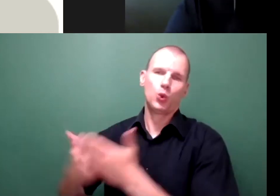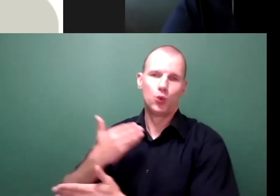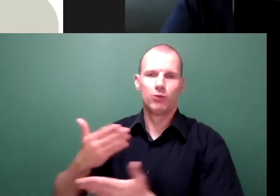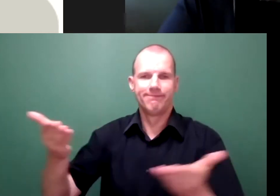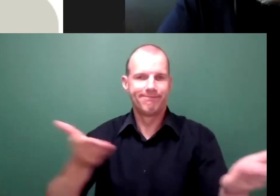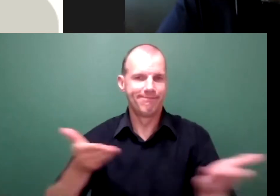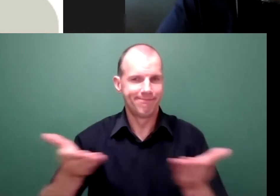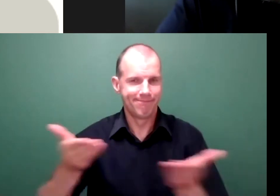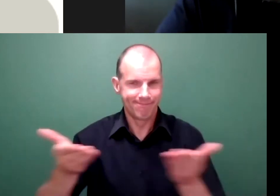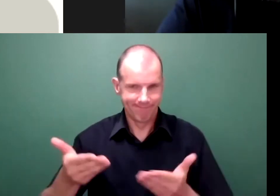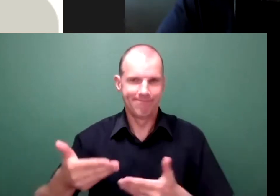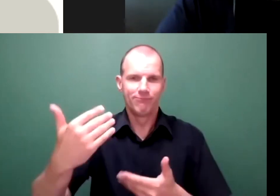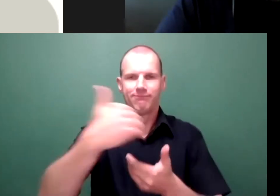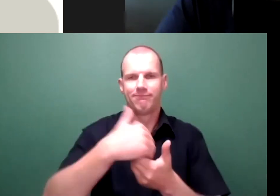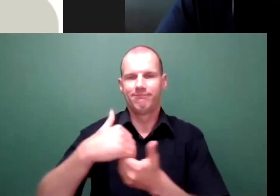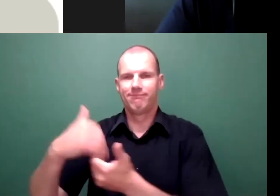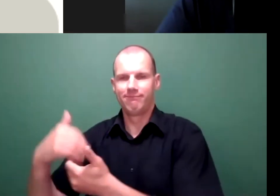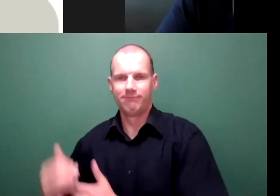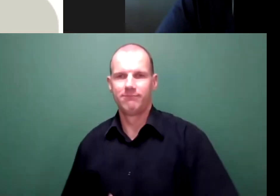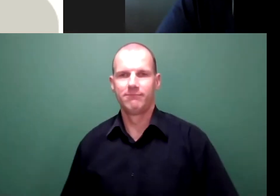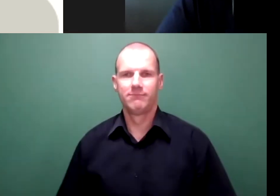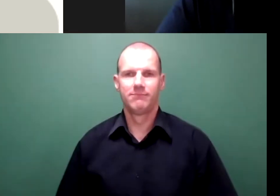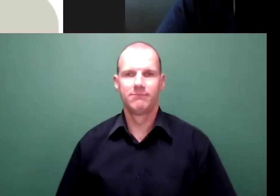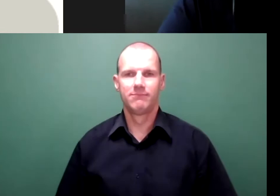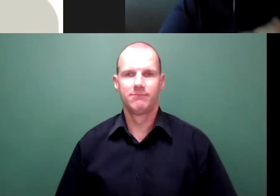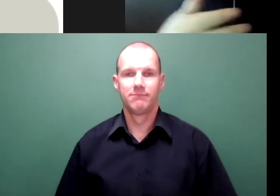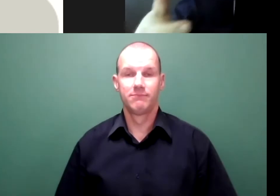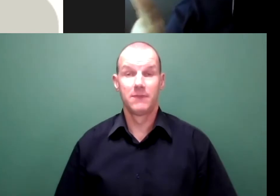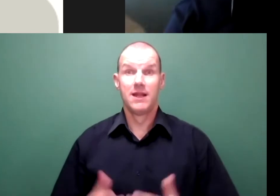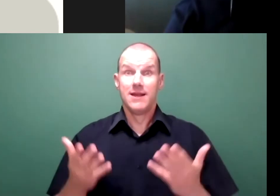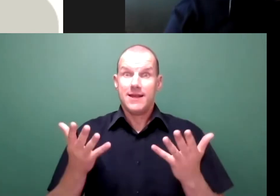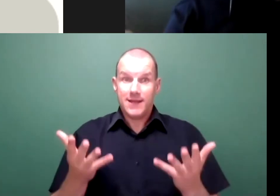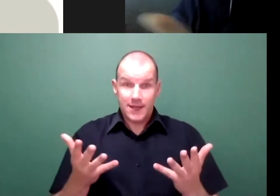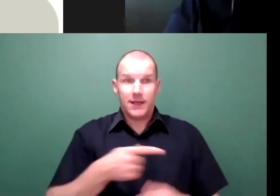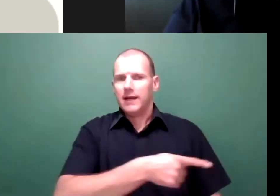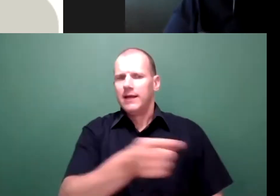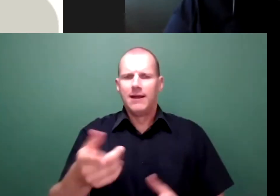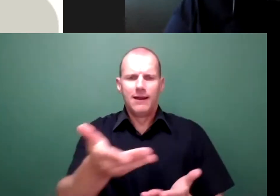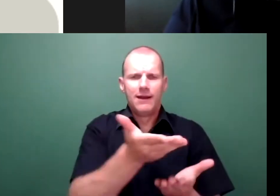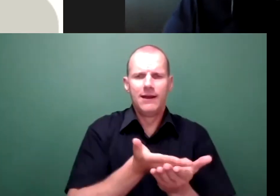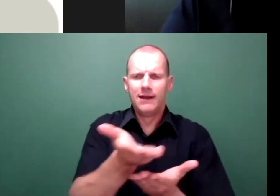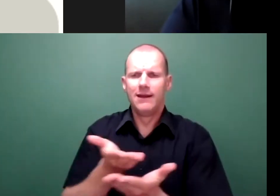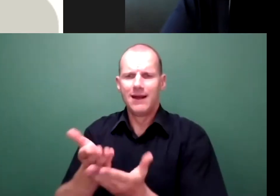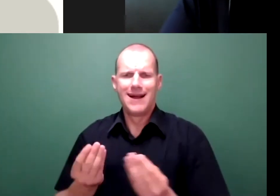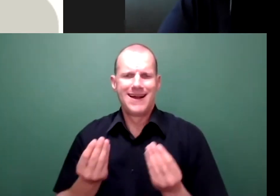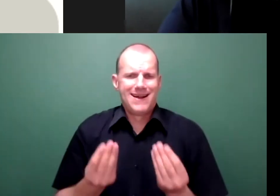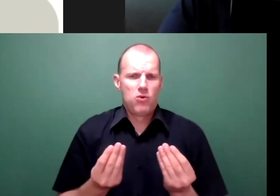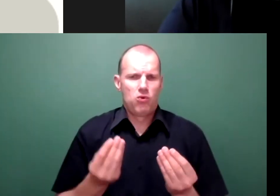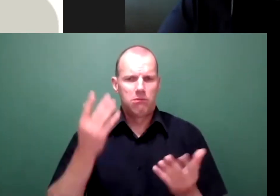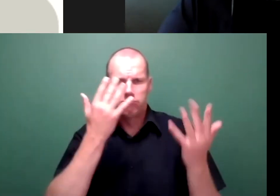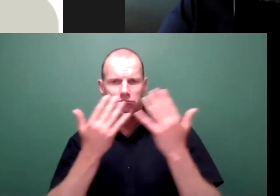started then with this process, then to get people then to apply for